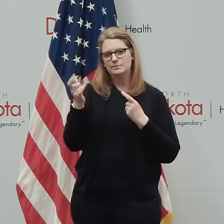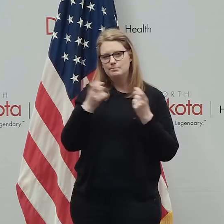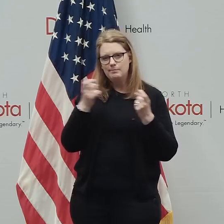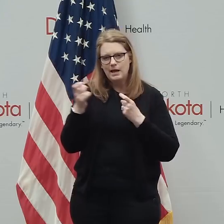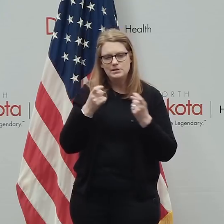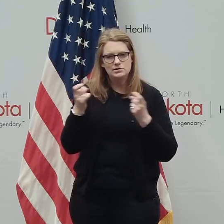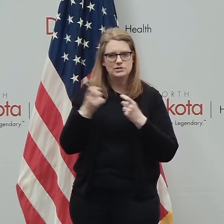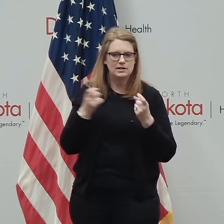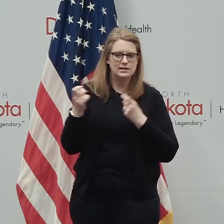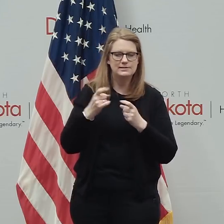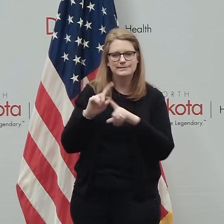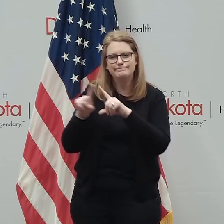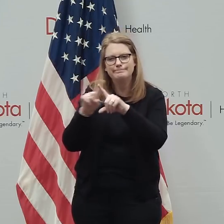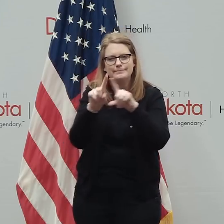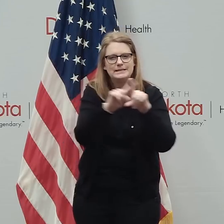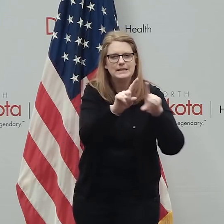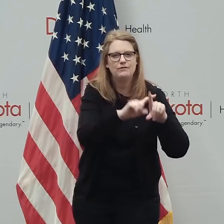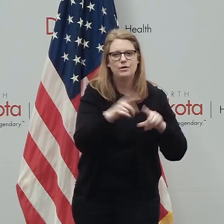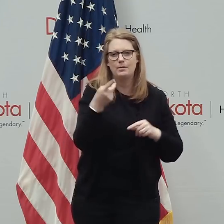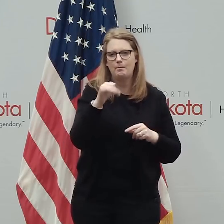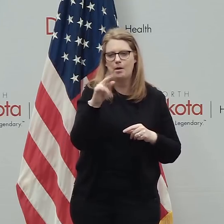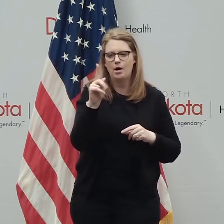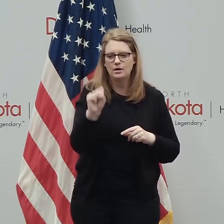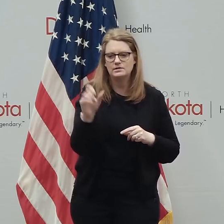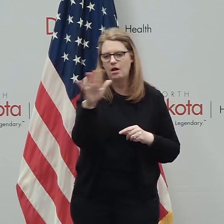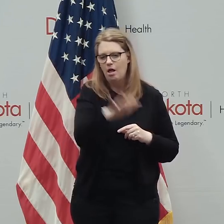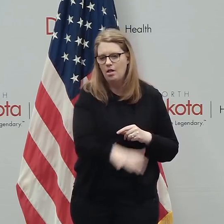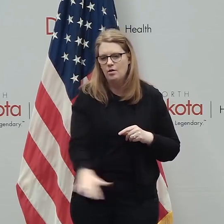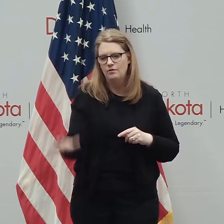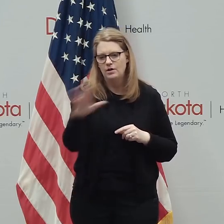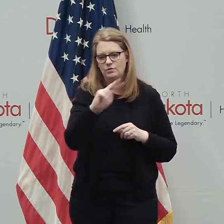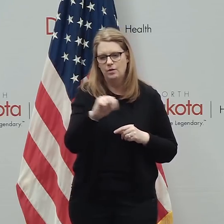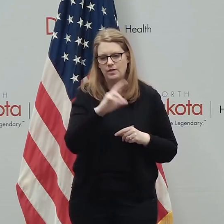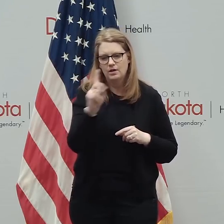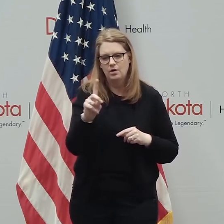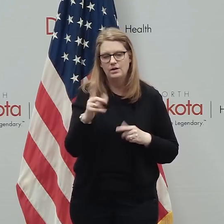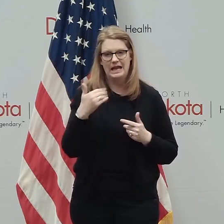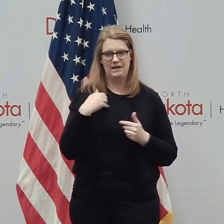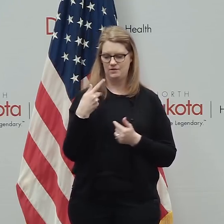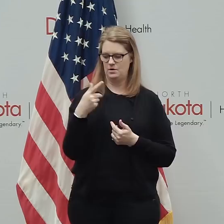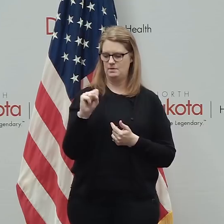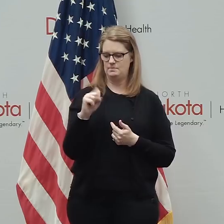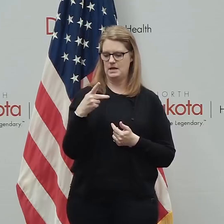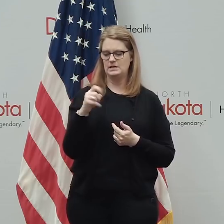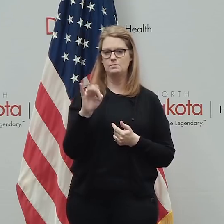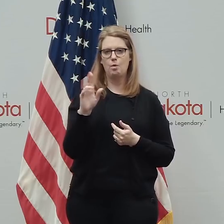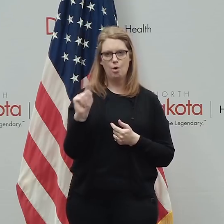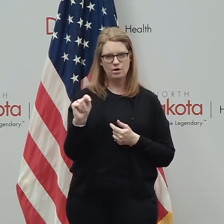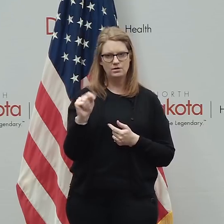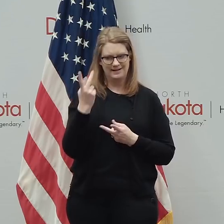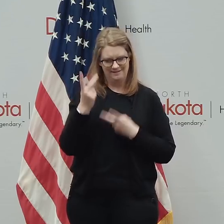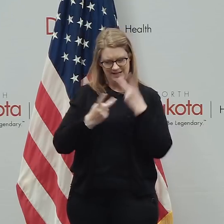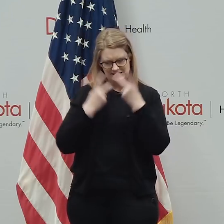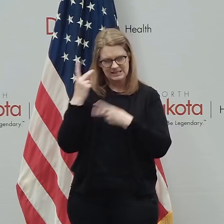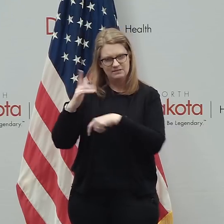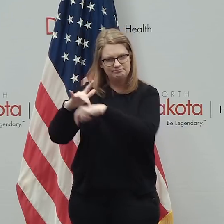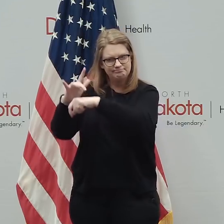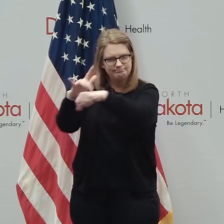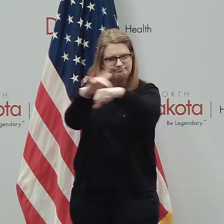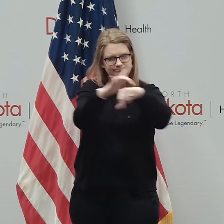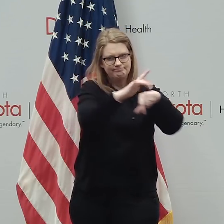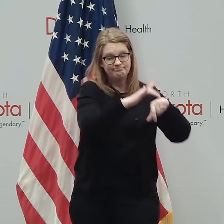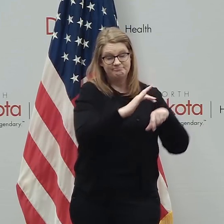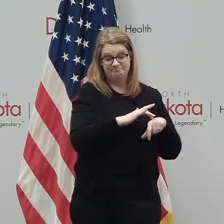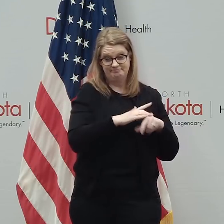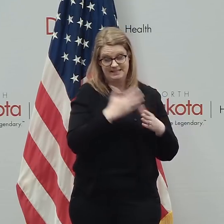recreation areas across North Dakota. If you haven't been to all of them, get your passport and start thinking about visiting. This might be a great year